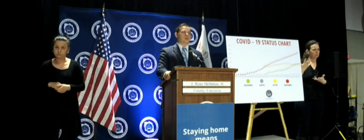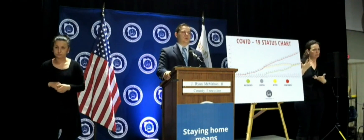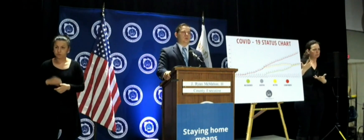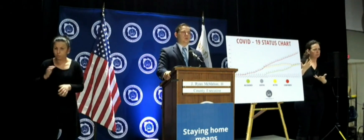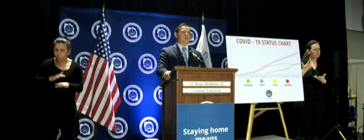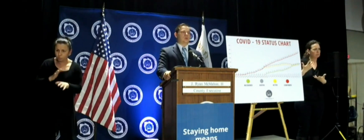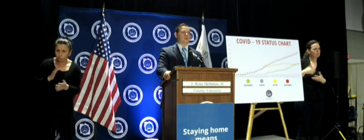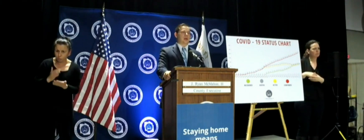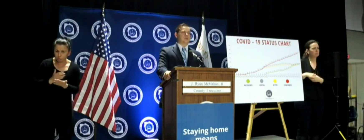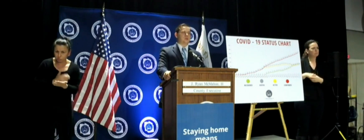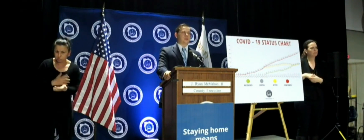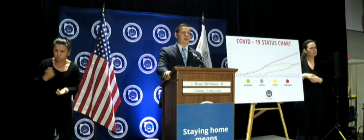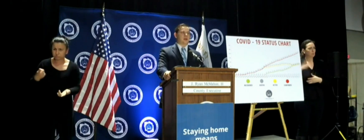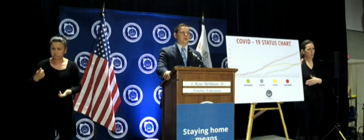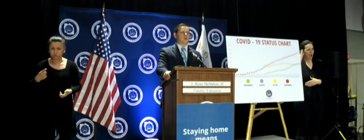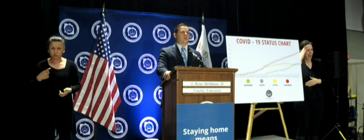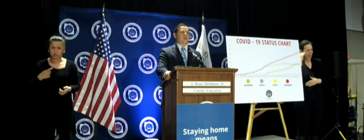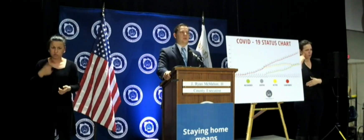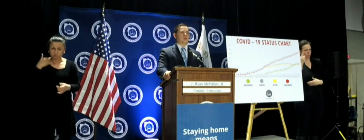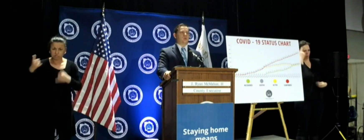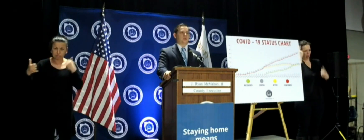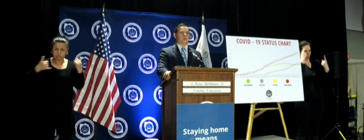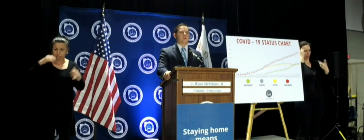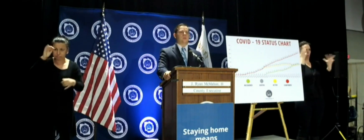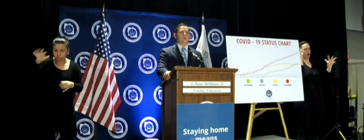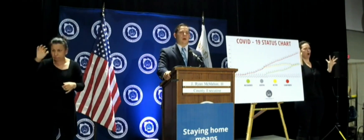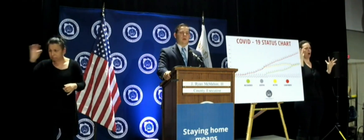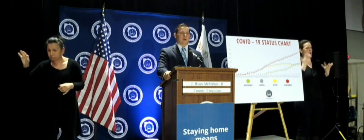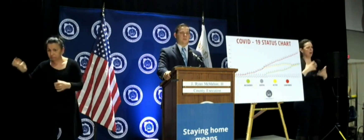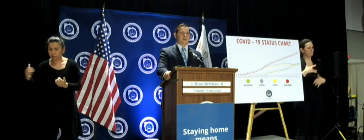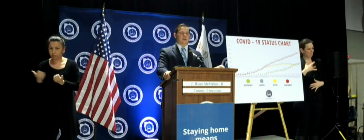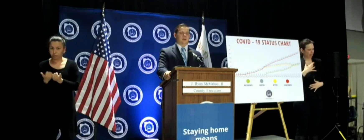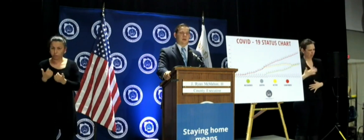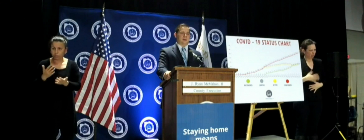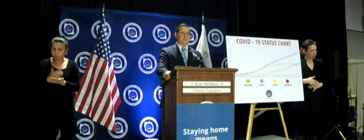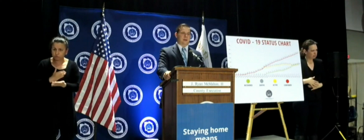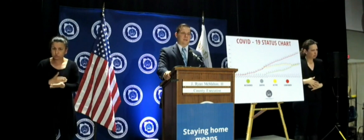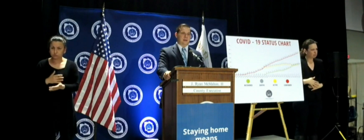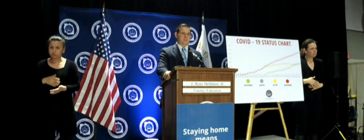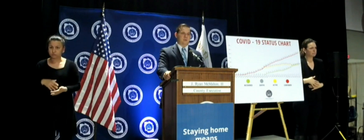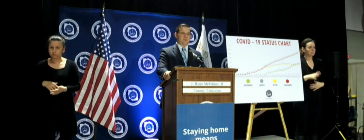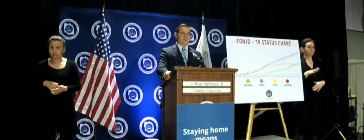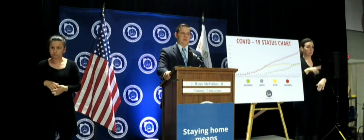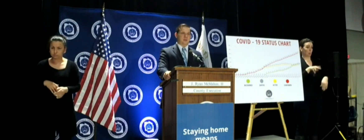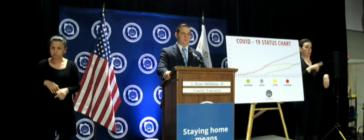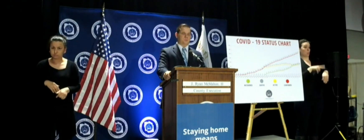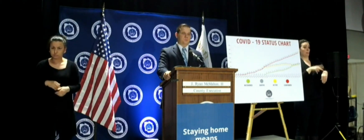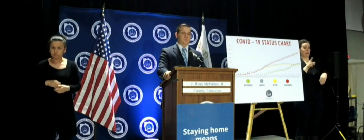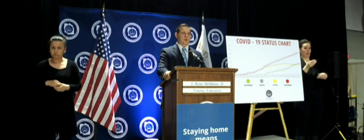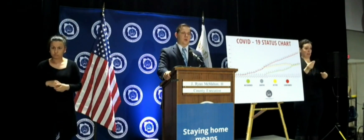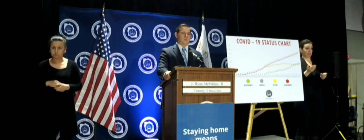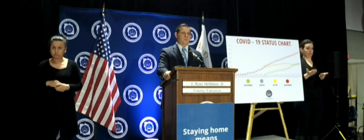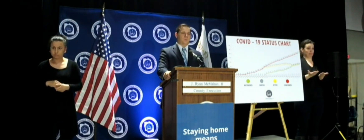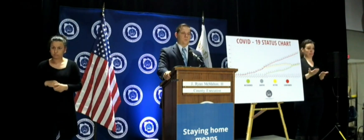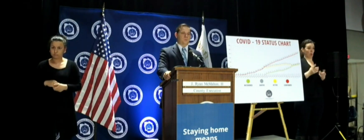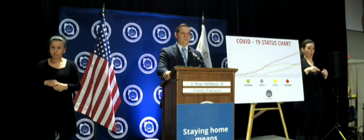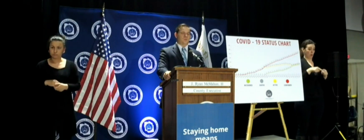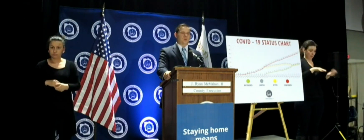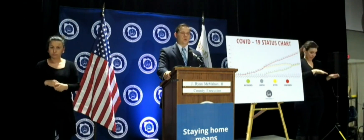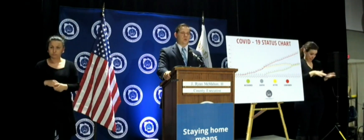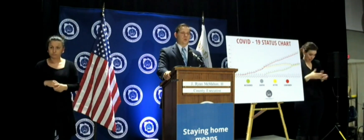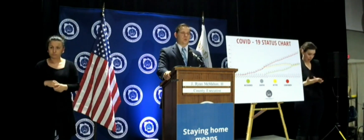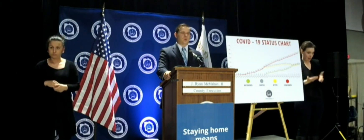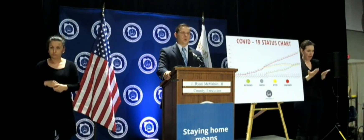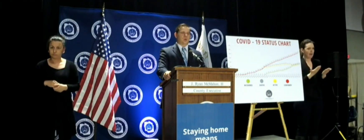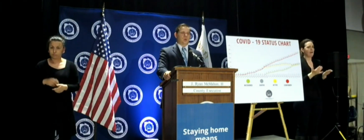it in your own mind? Yeah, so today, normally I'll get updated anytime there's a death.